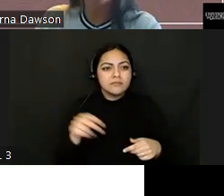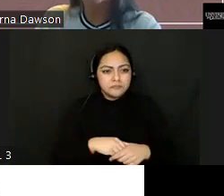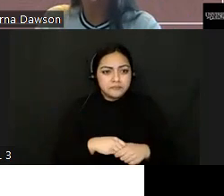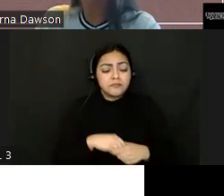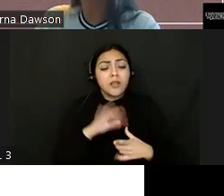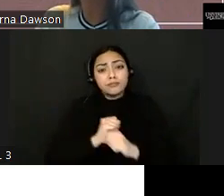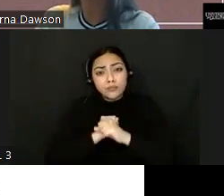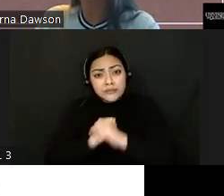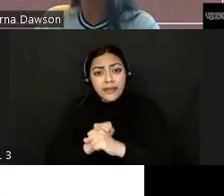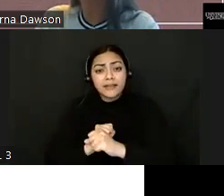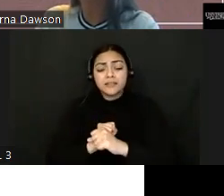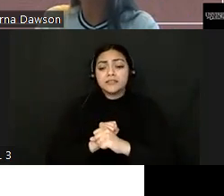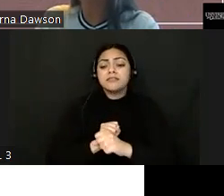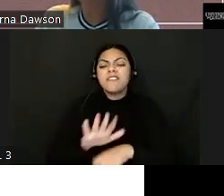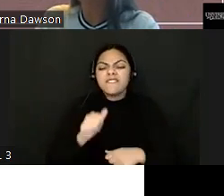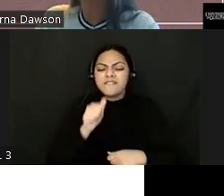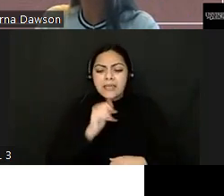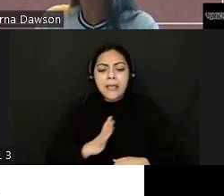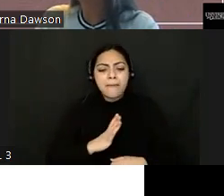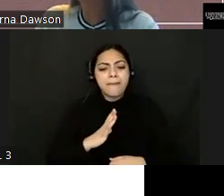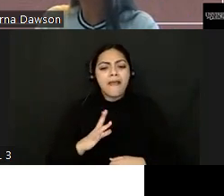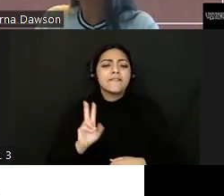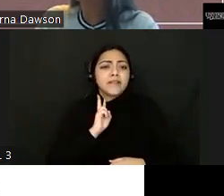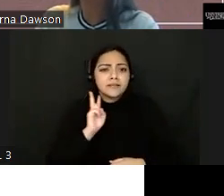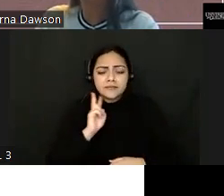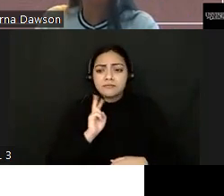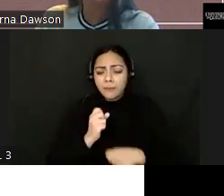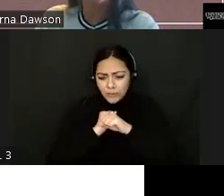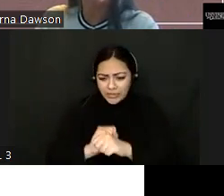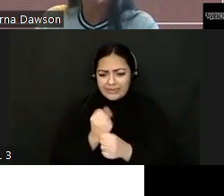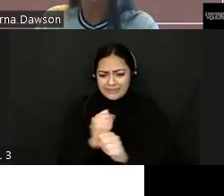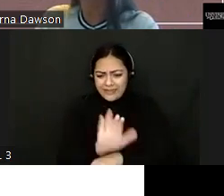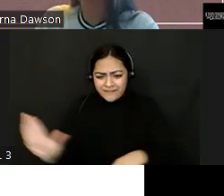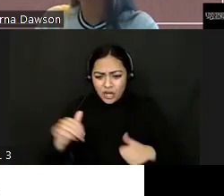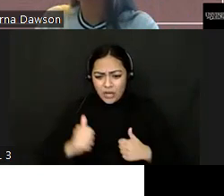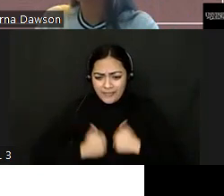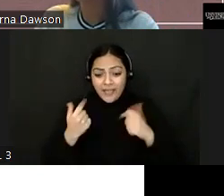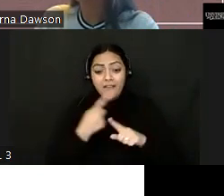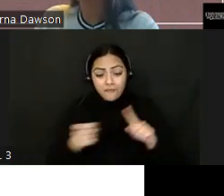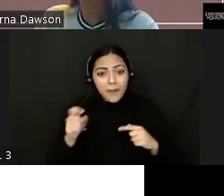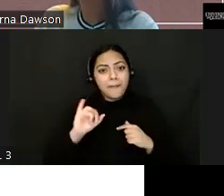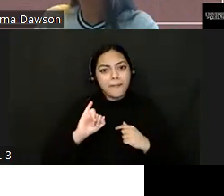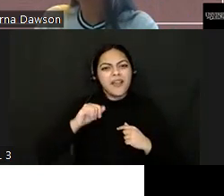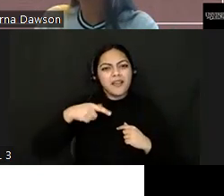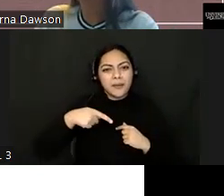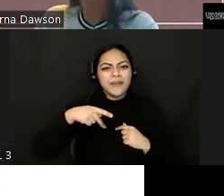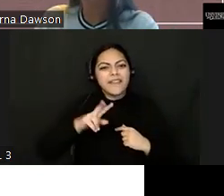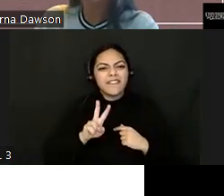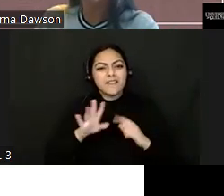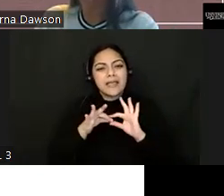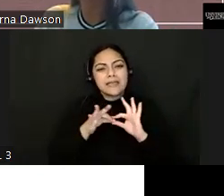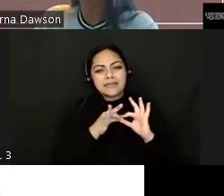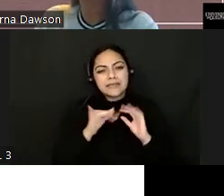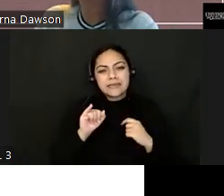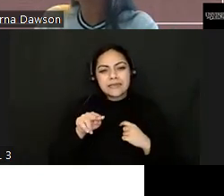saving the lives of female victims of intimate partner and family-related homicide has not been made in